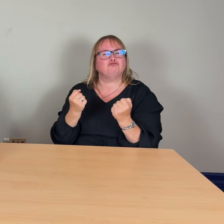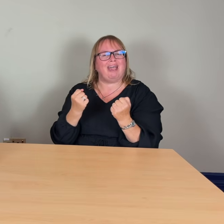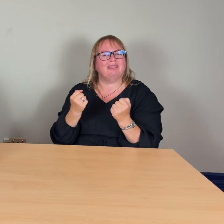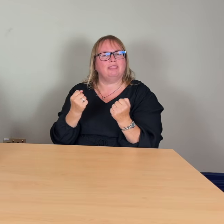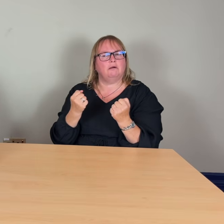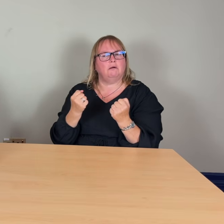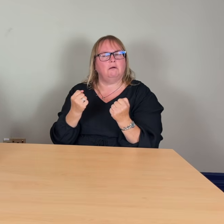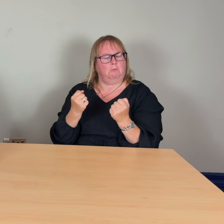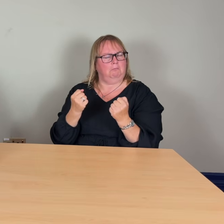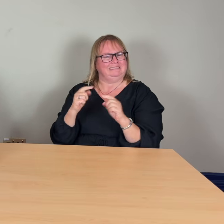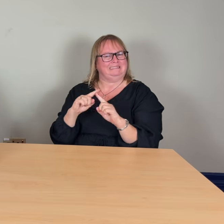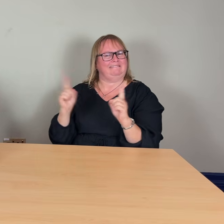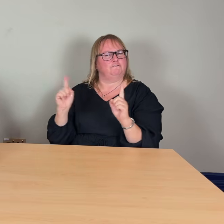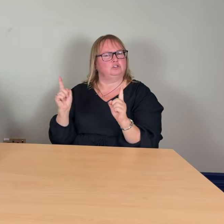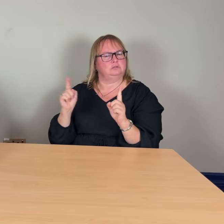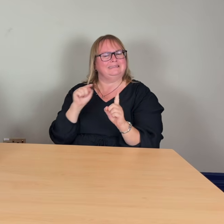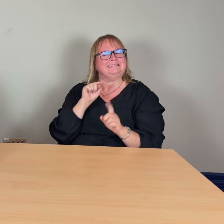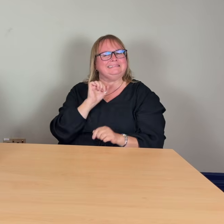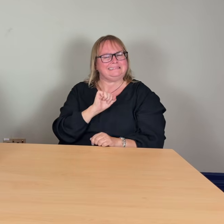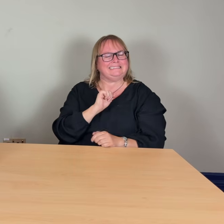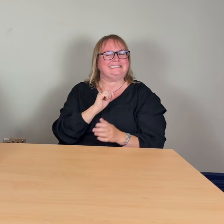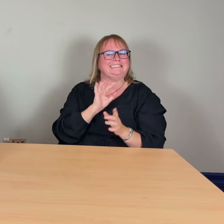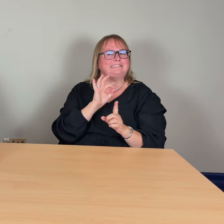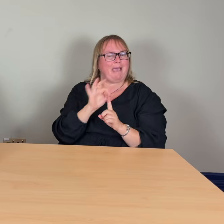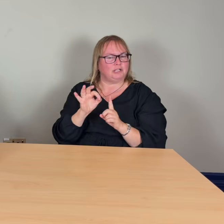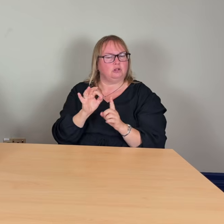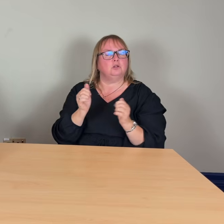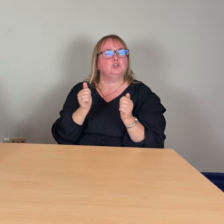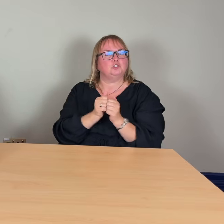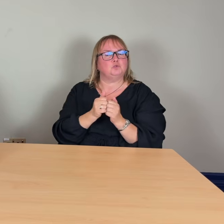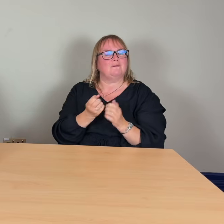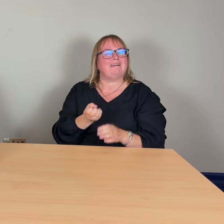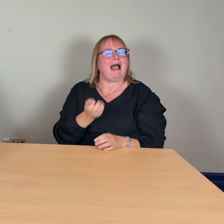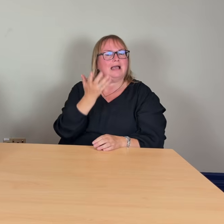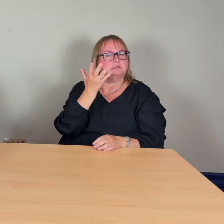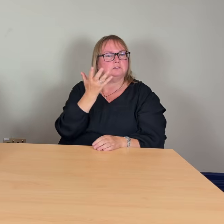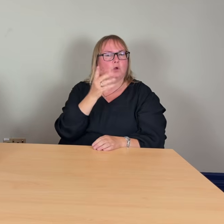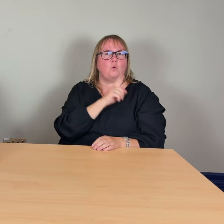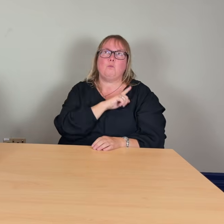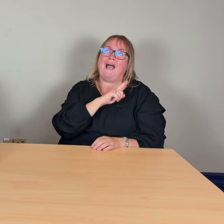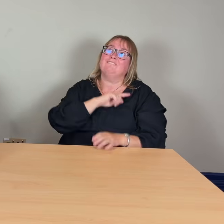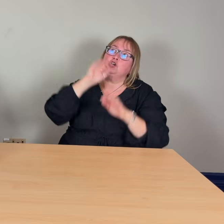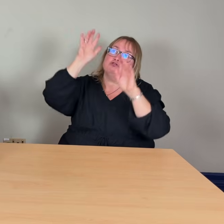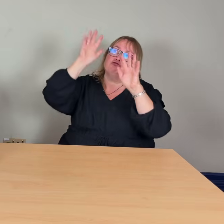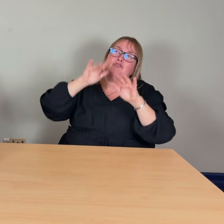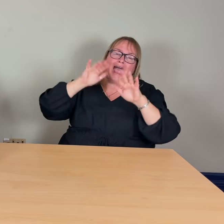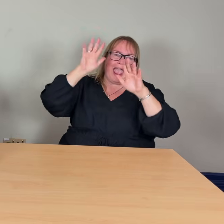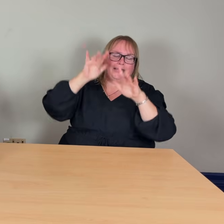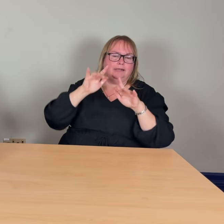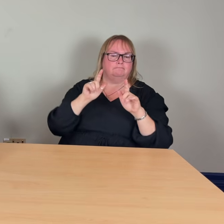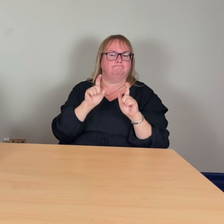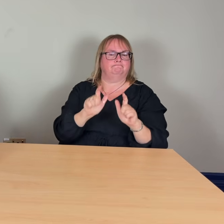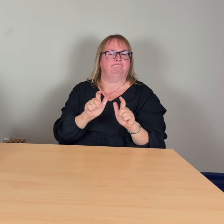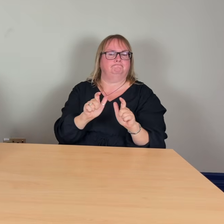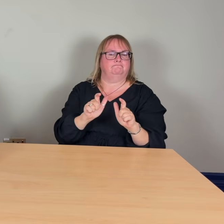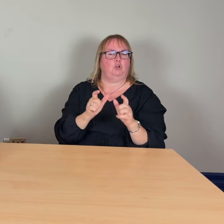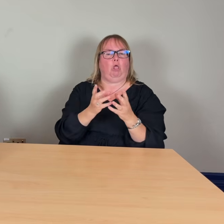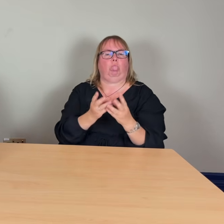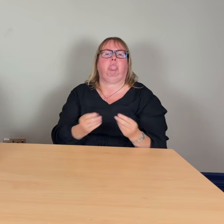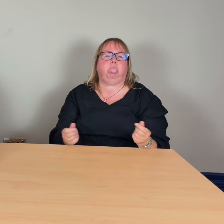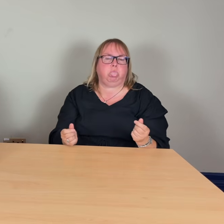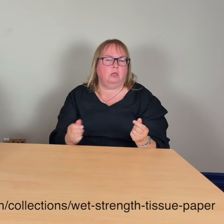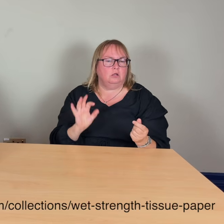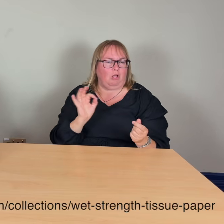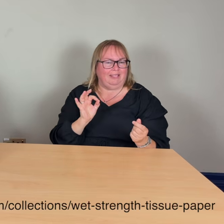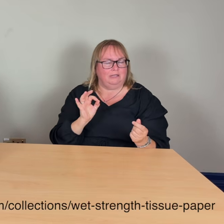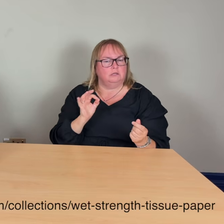kind of tissue that's designed for lanterns so that if it does get wet, it retains its strength, just as it says